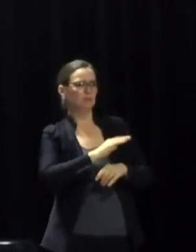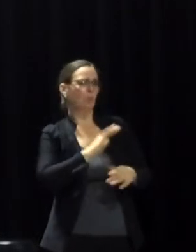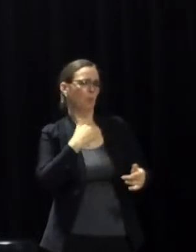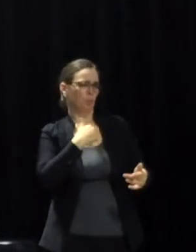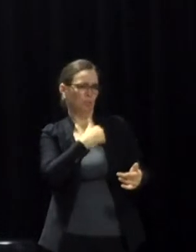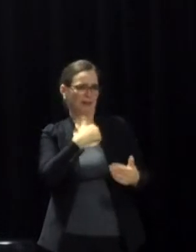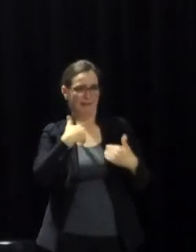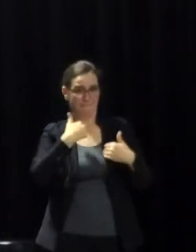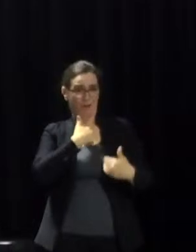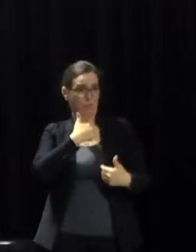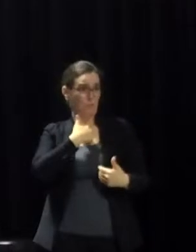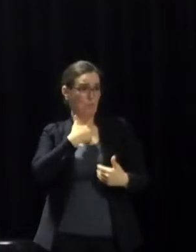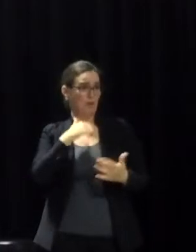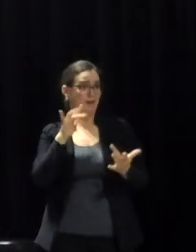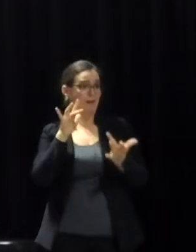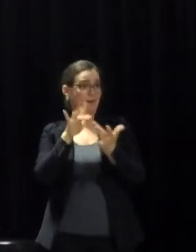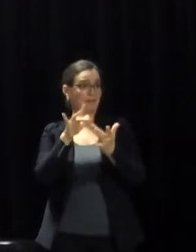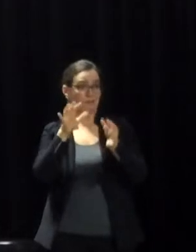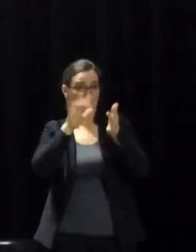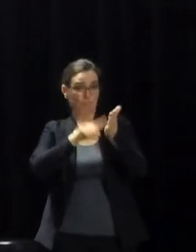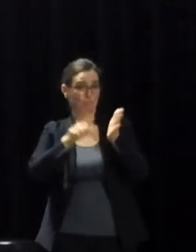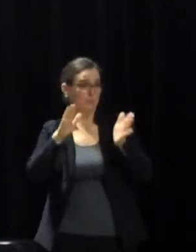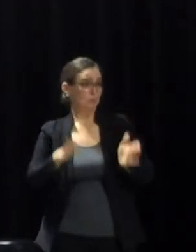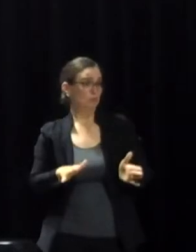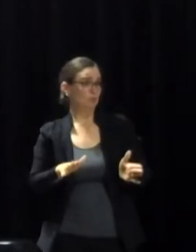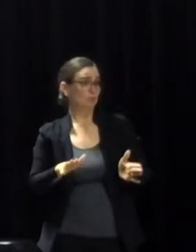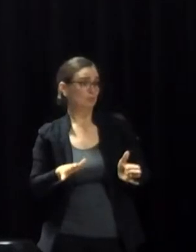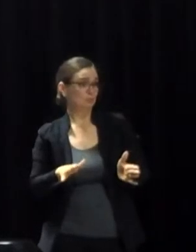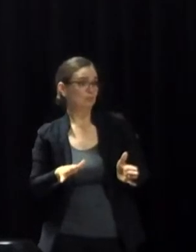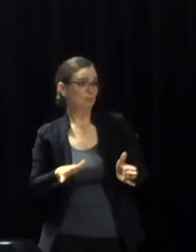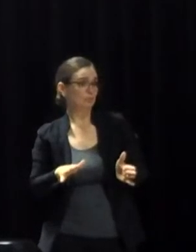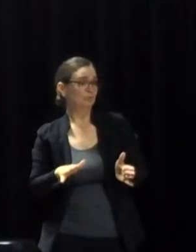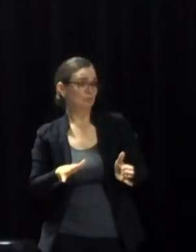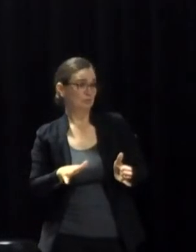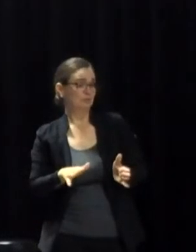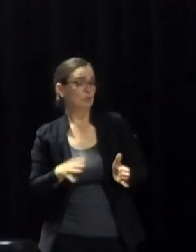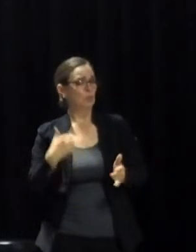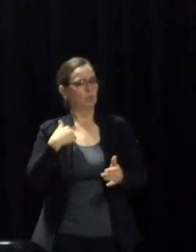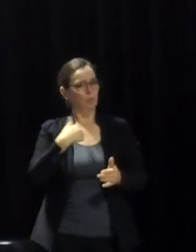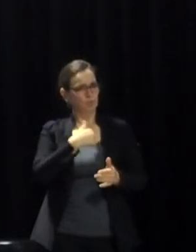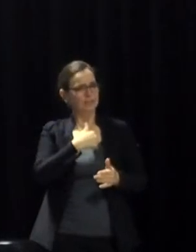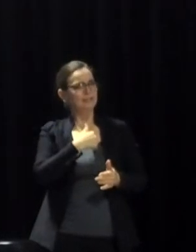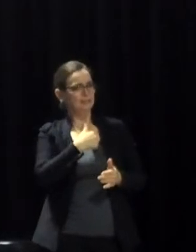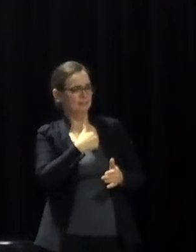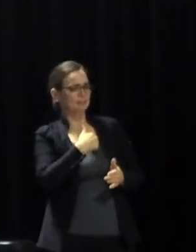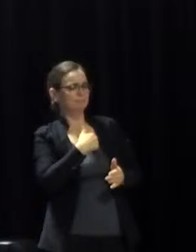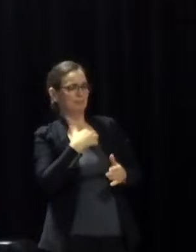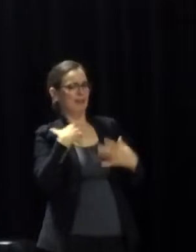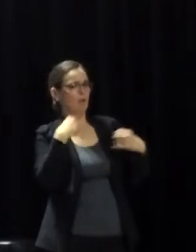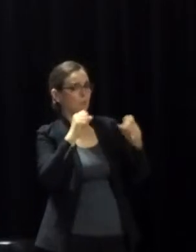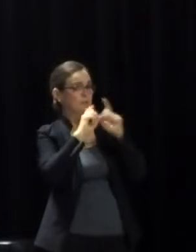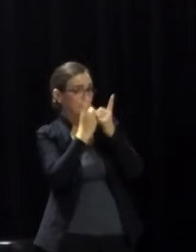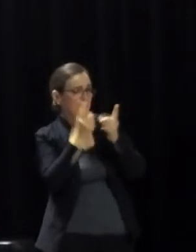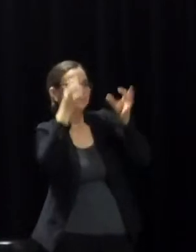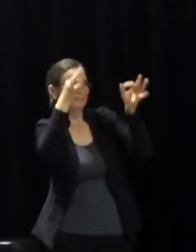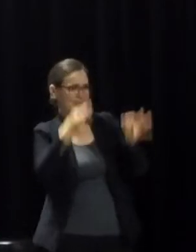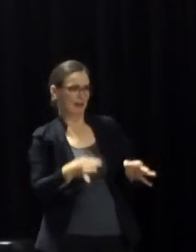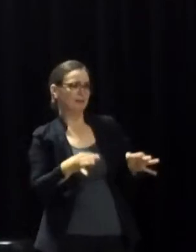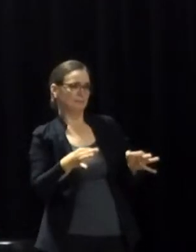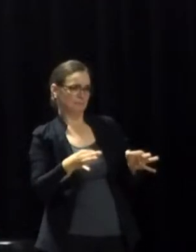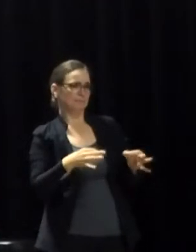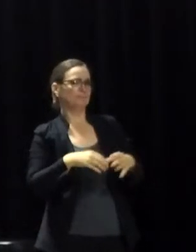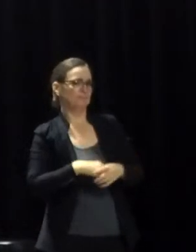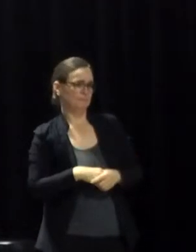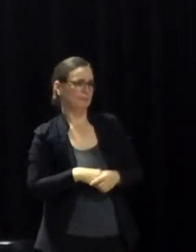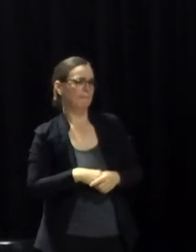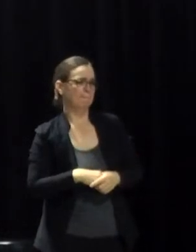the cases. That's the health department and starting the investigation. But once they do the investigation they'll then